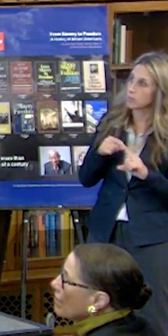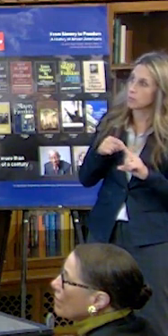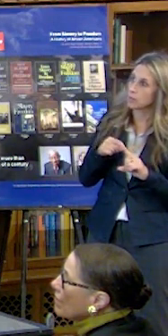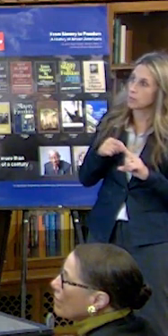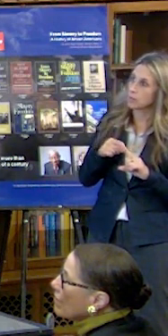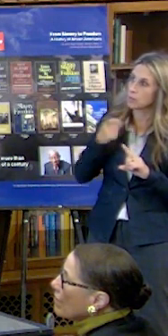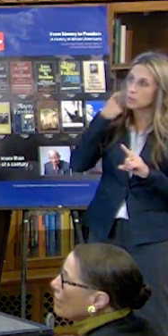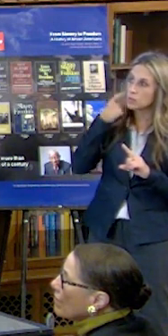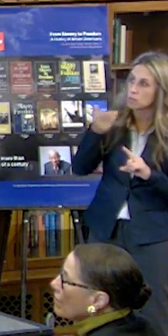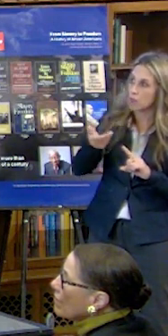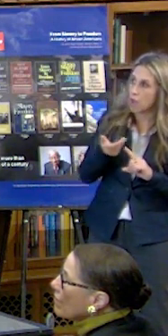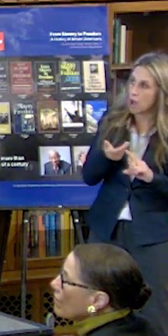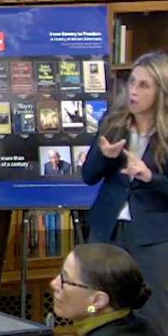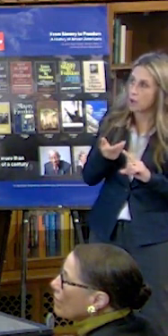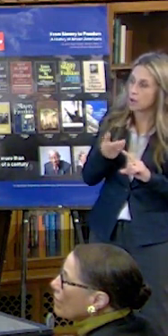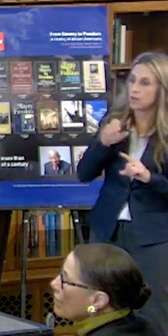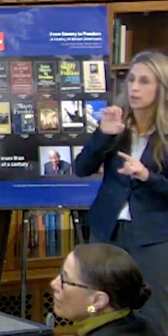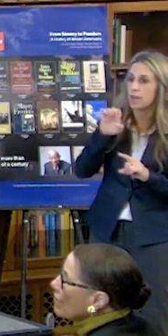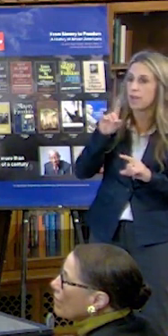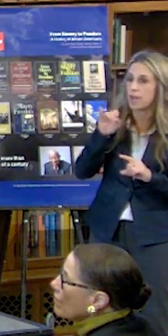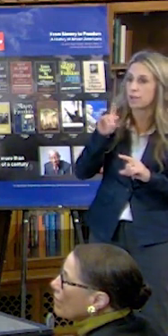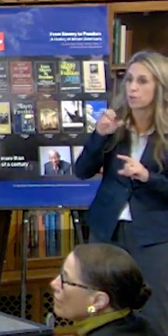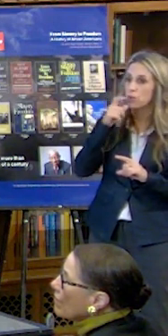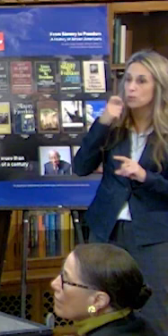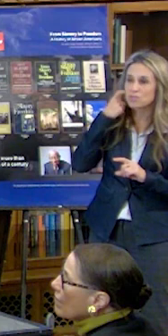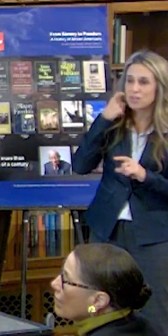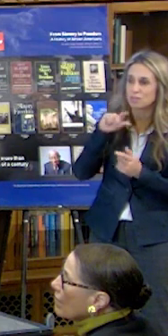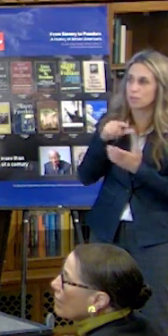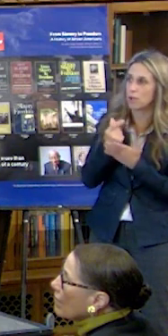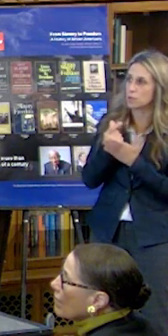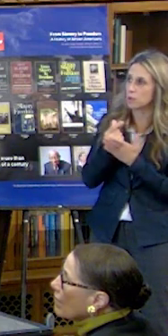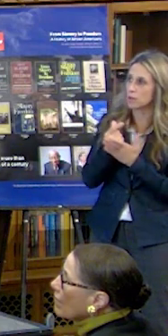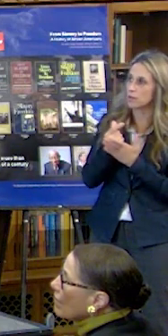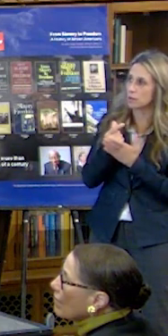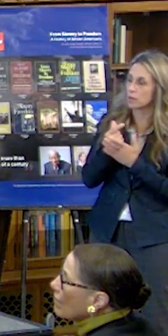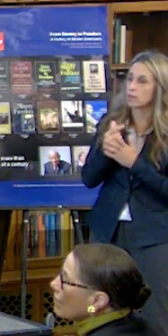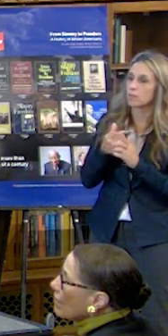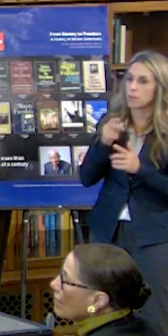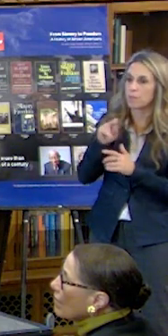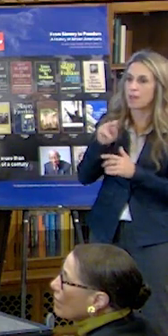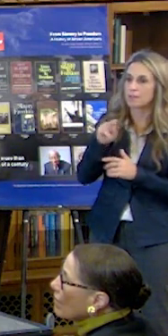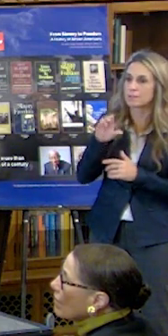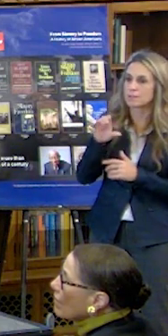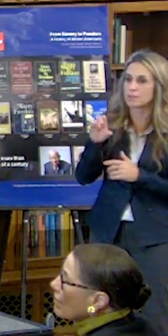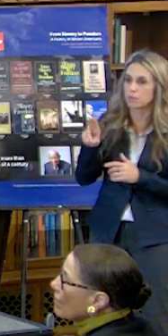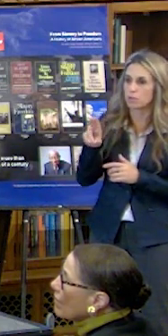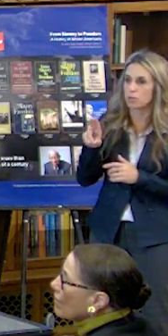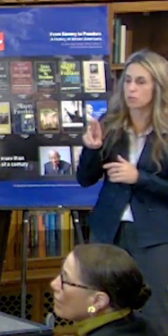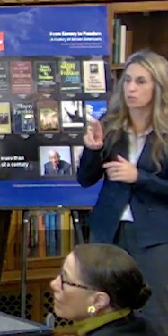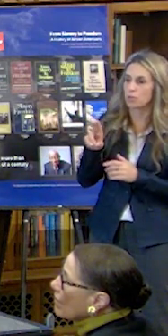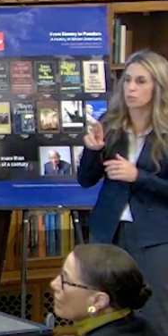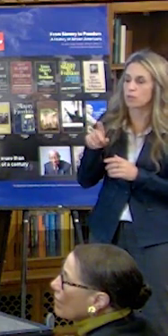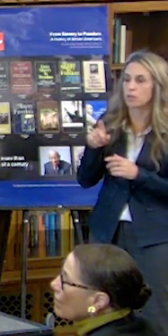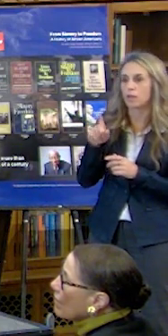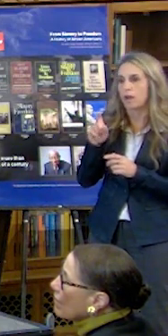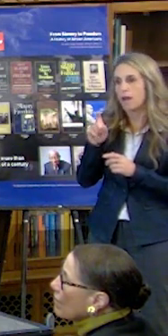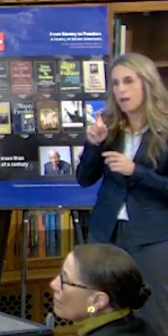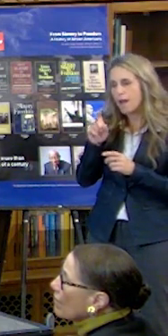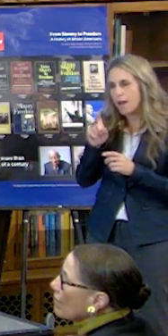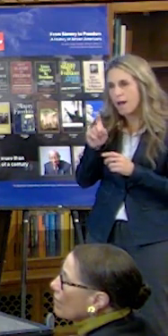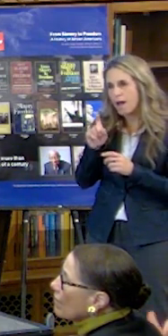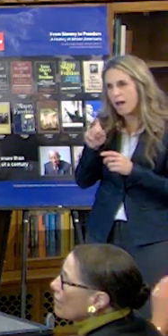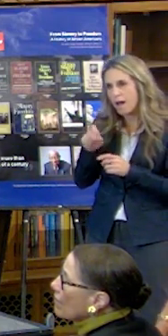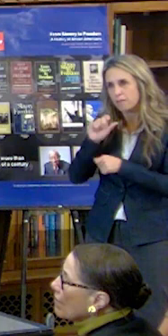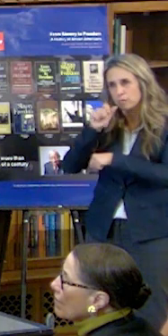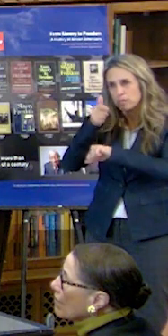now we just hired an editor who just graduated from MCC right so we have to Al be very intentional in terms of creating the